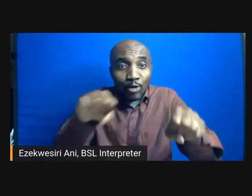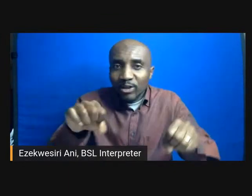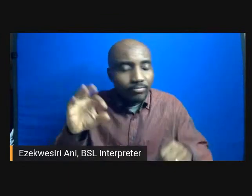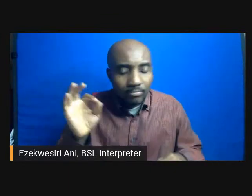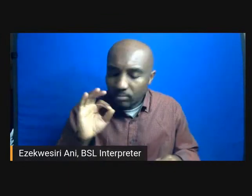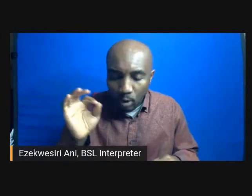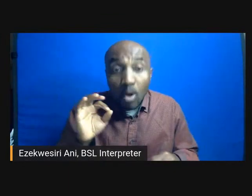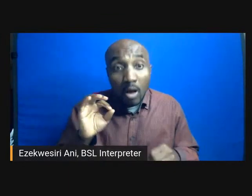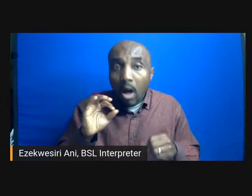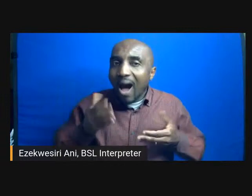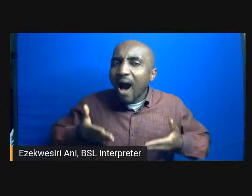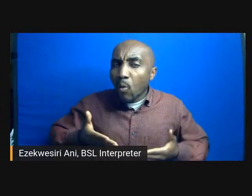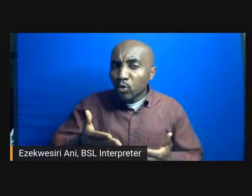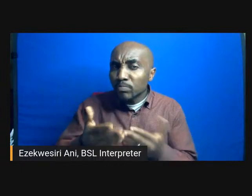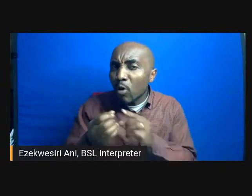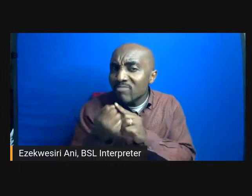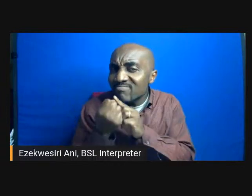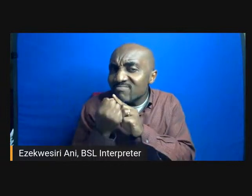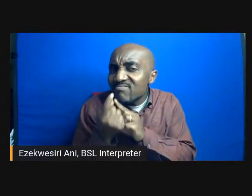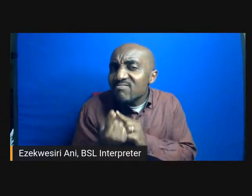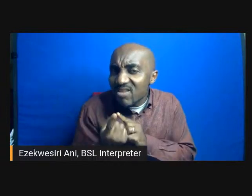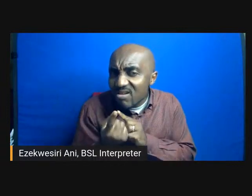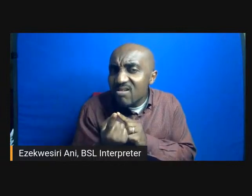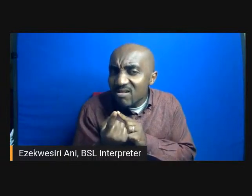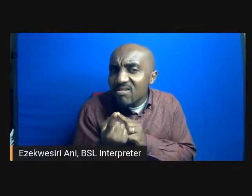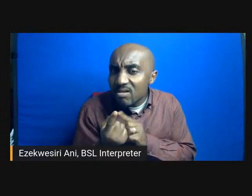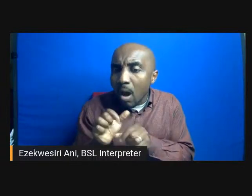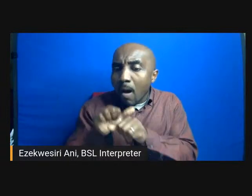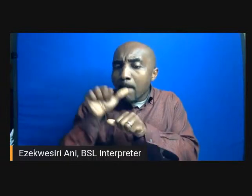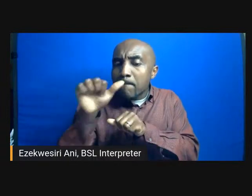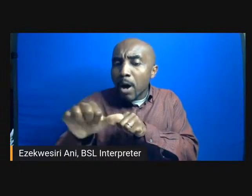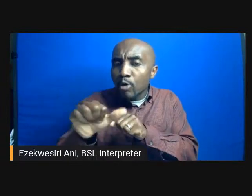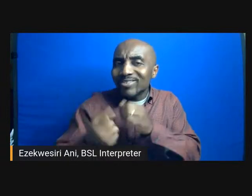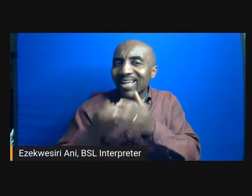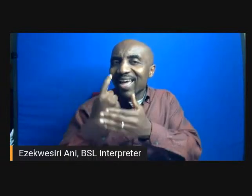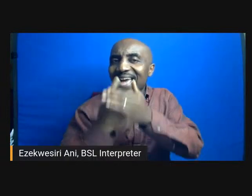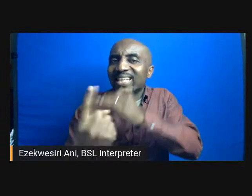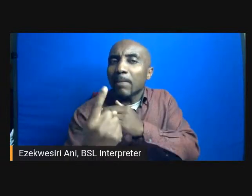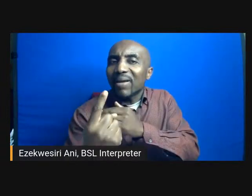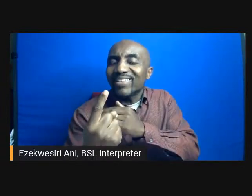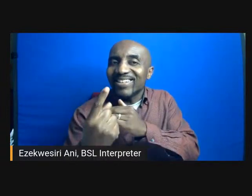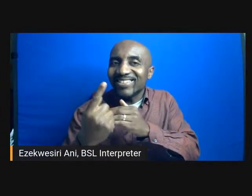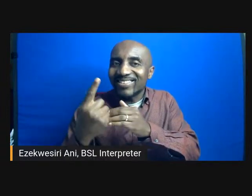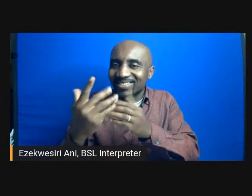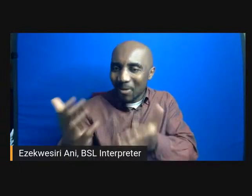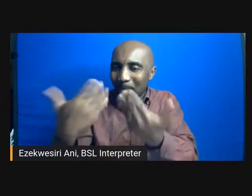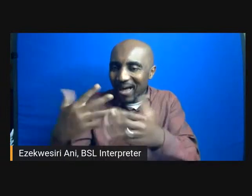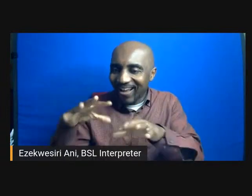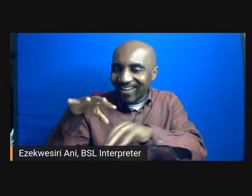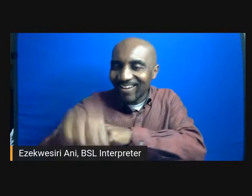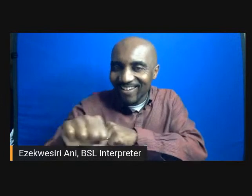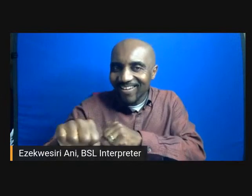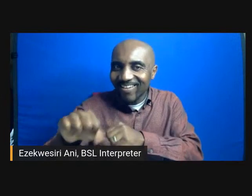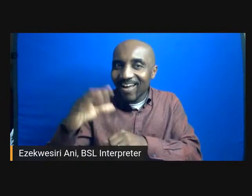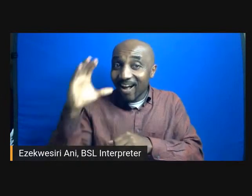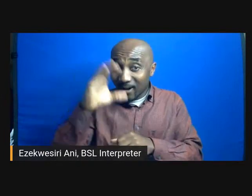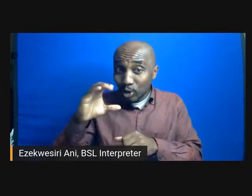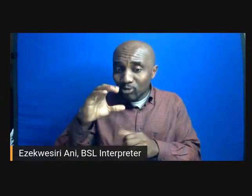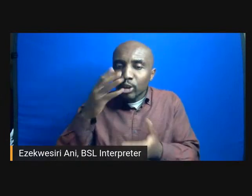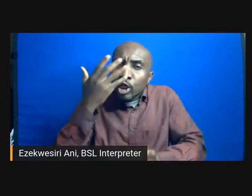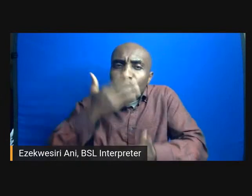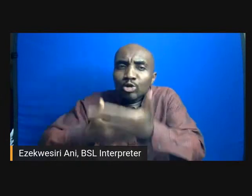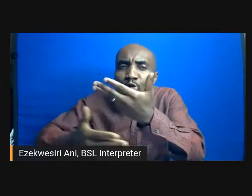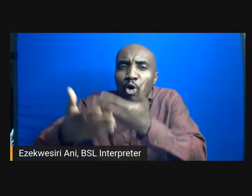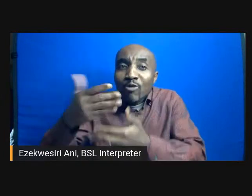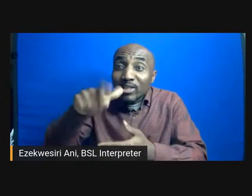born close enough as part of the post-independence generation who heard the stories firsthand from those